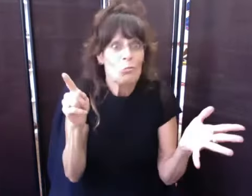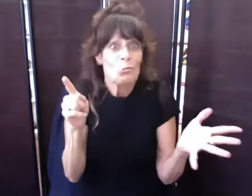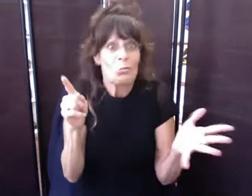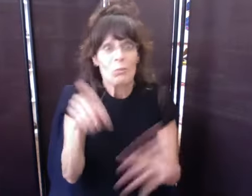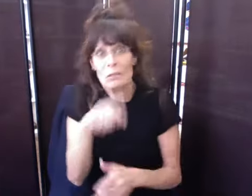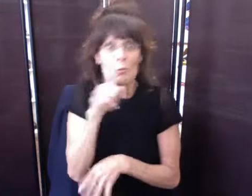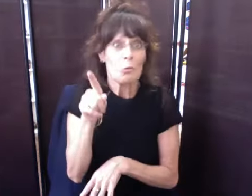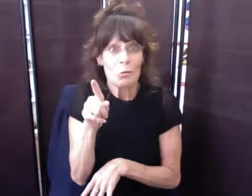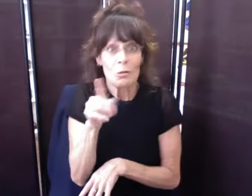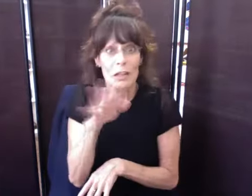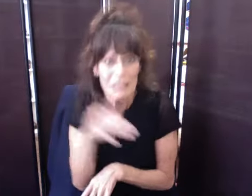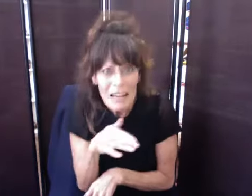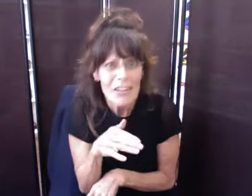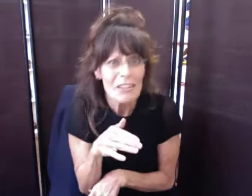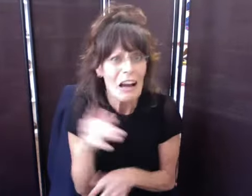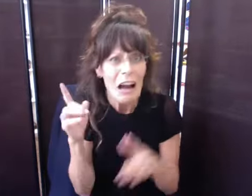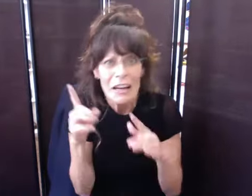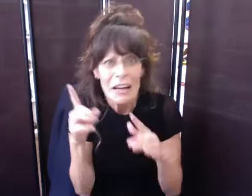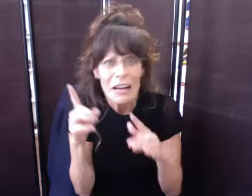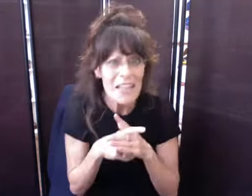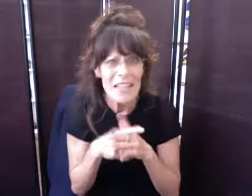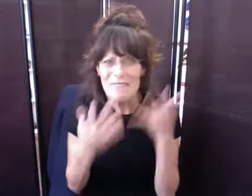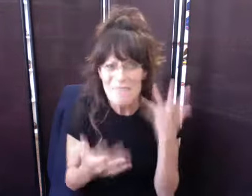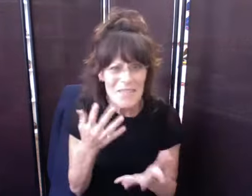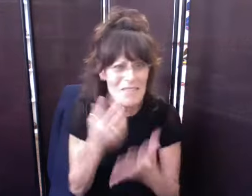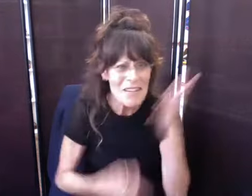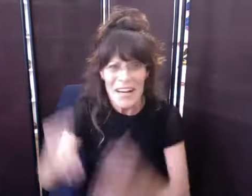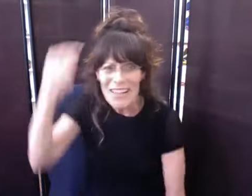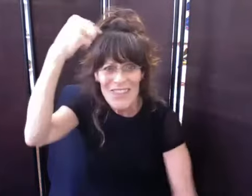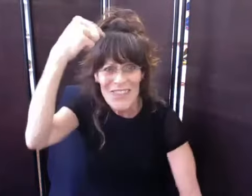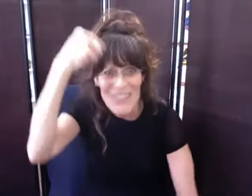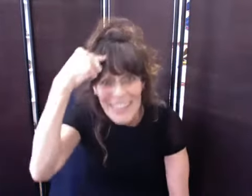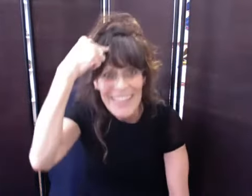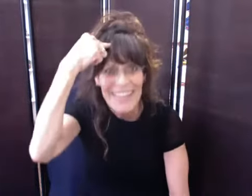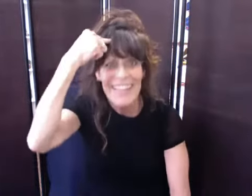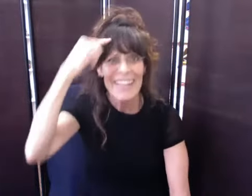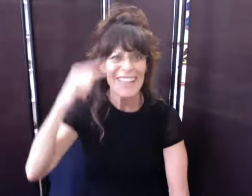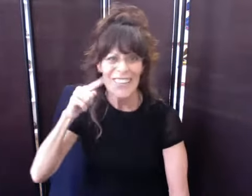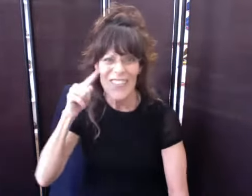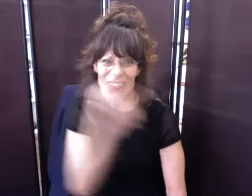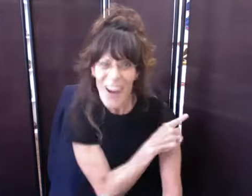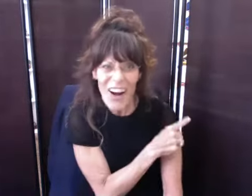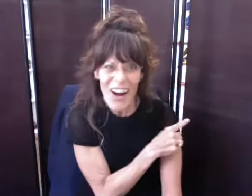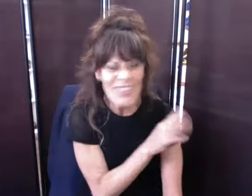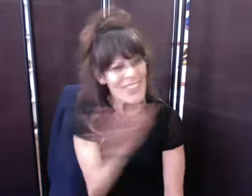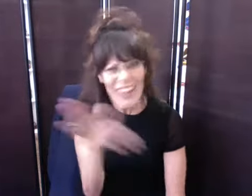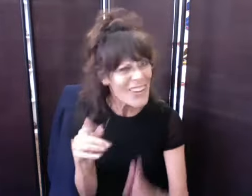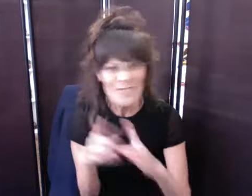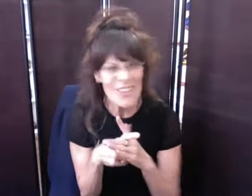never dawned on me that what might be rocking and rolling through my head is a complete falsehood. It never occurred to me that was possible.